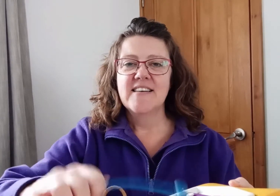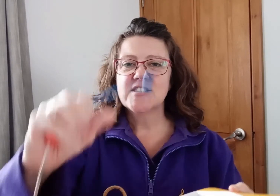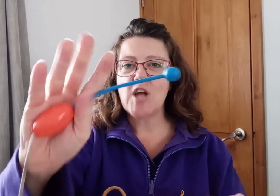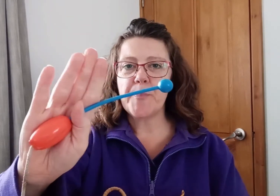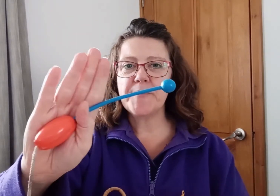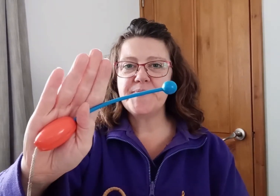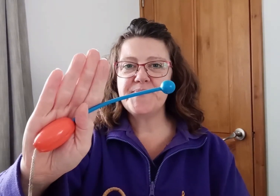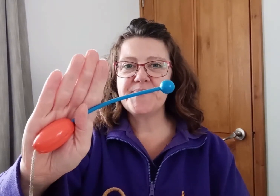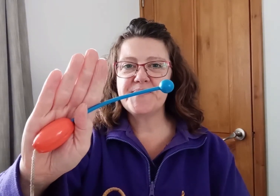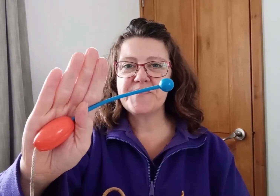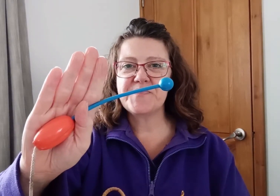Stop!